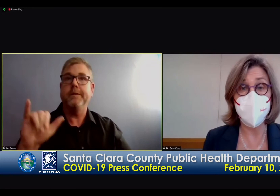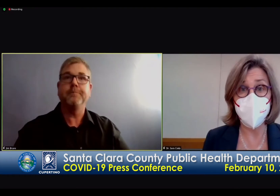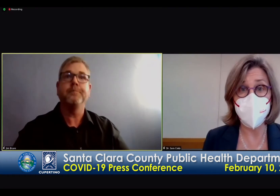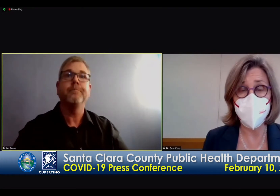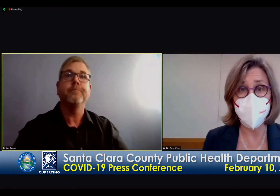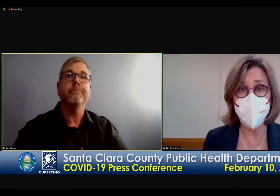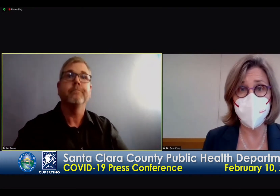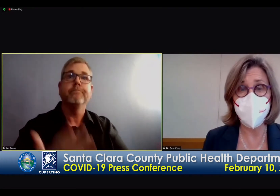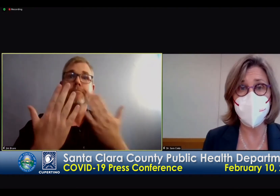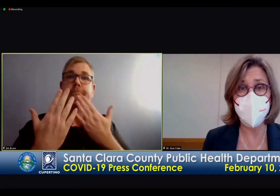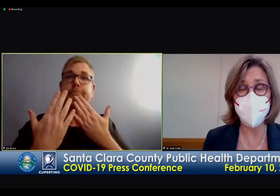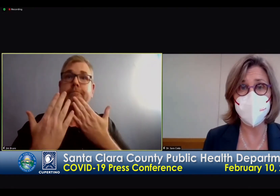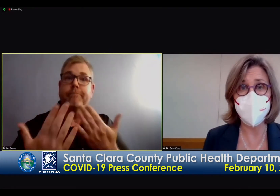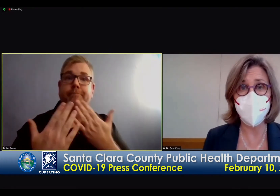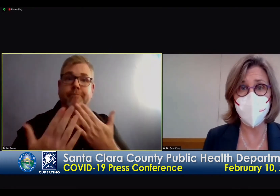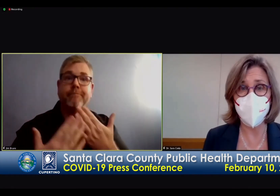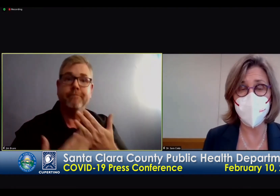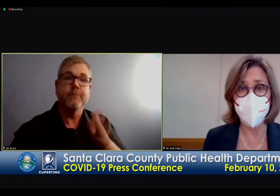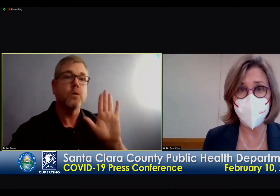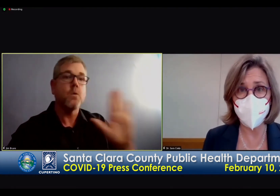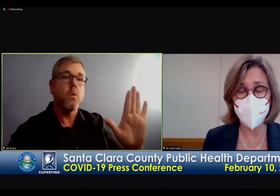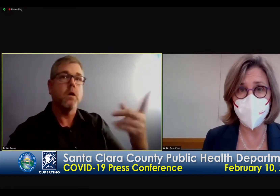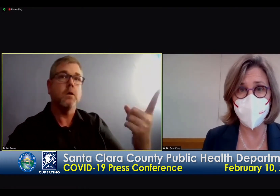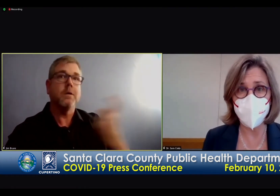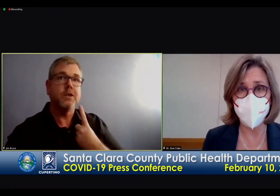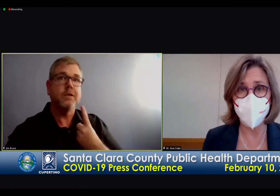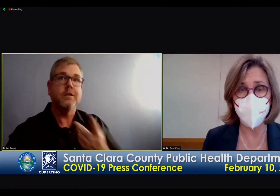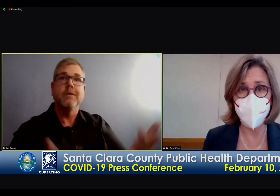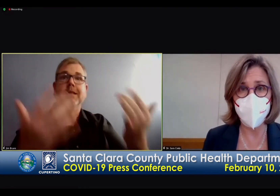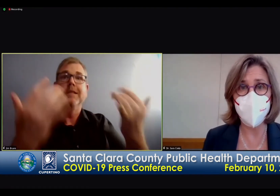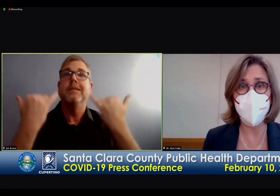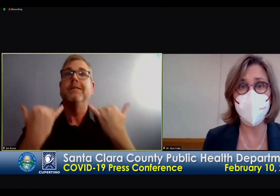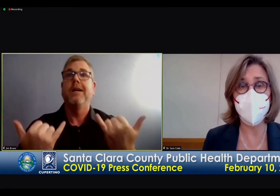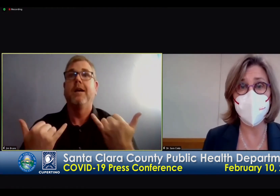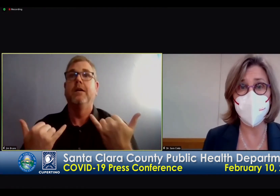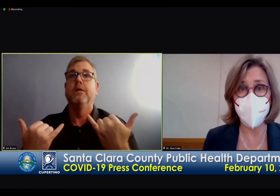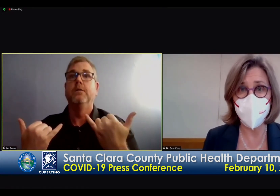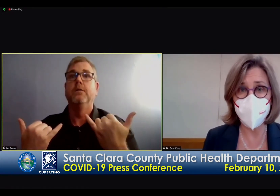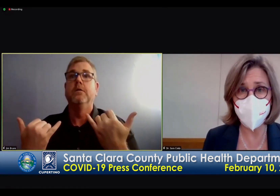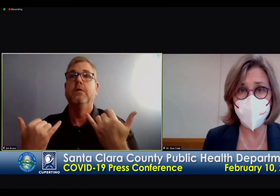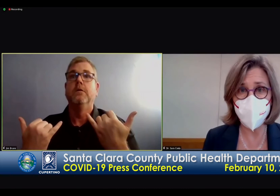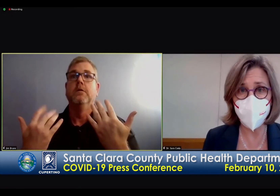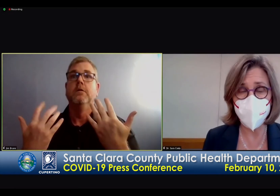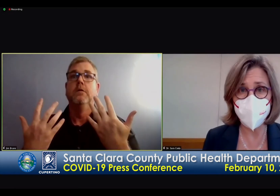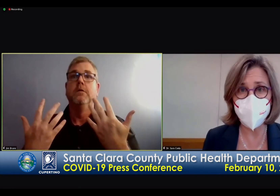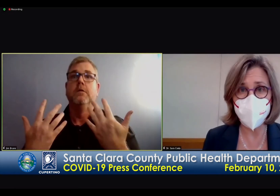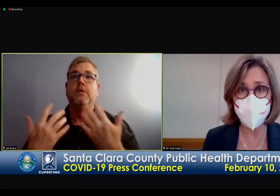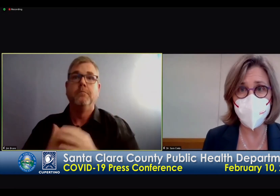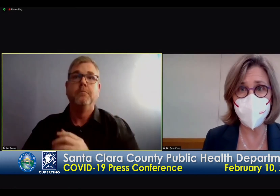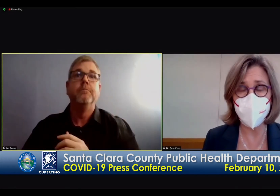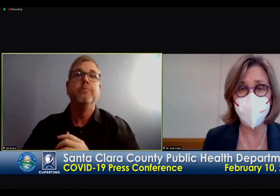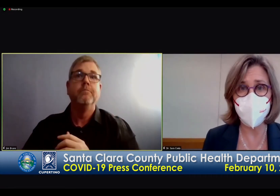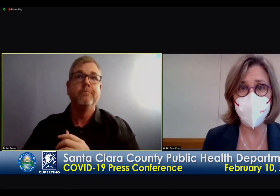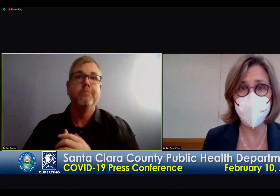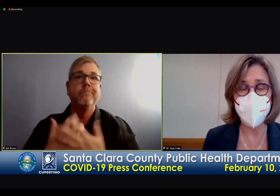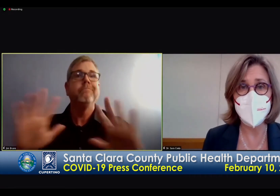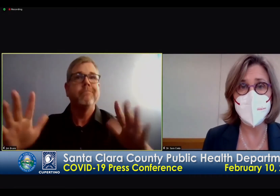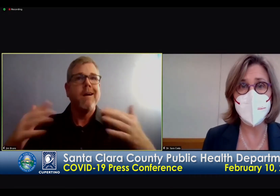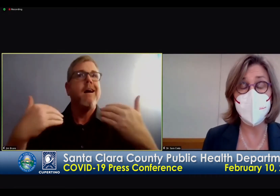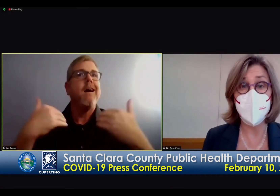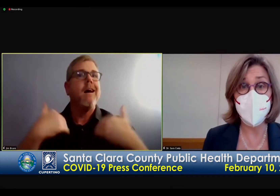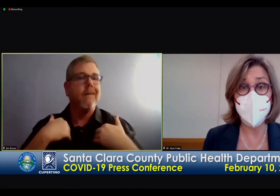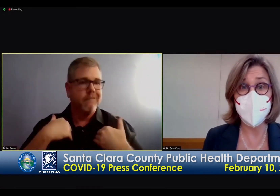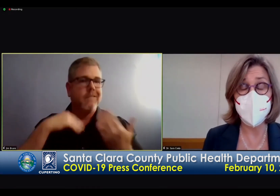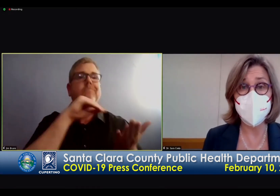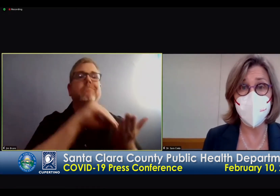have documented that this variant is circulating in California, we already know the UK variant is circulating in California.